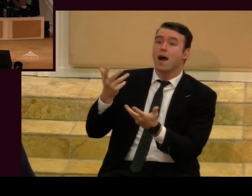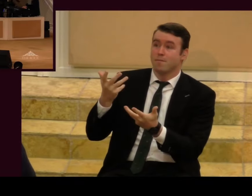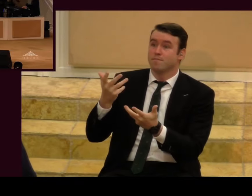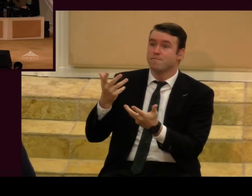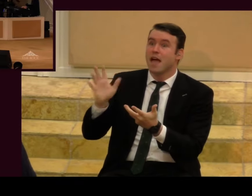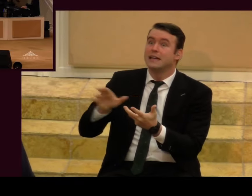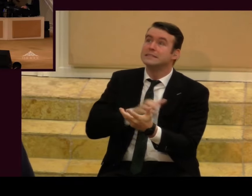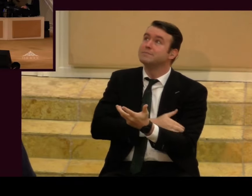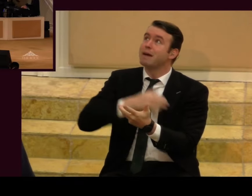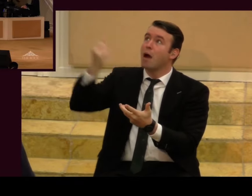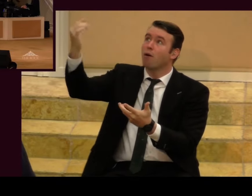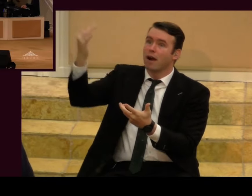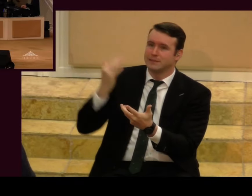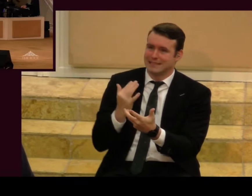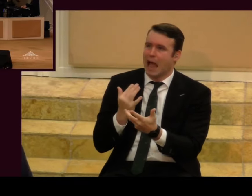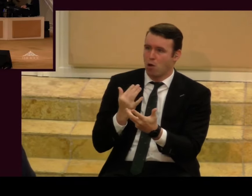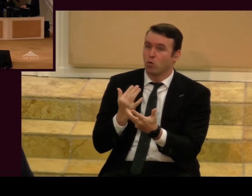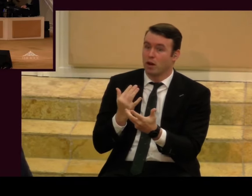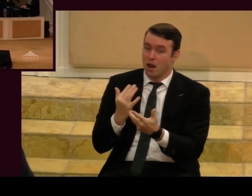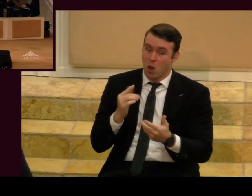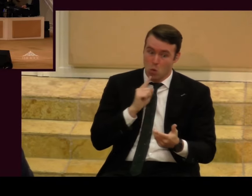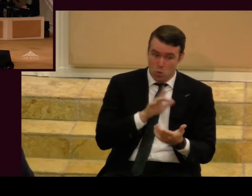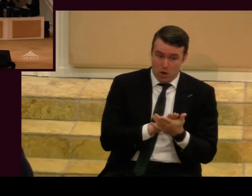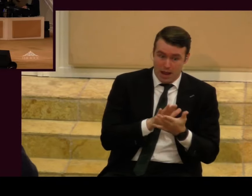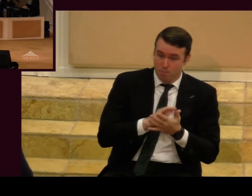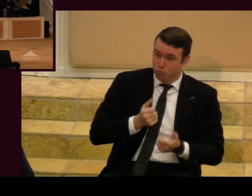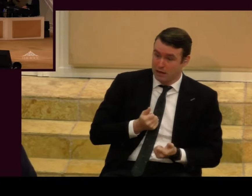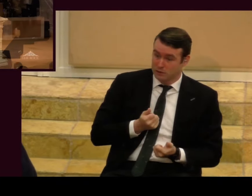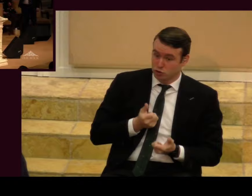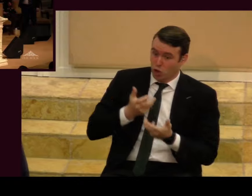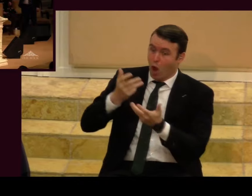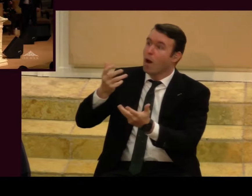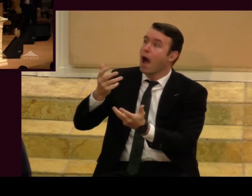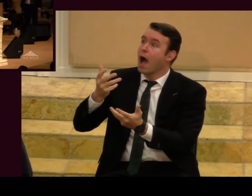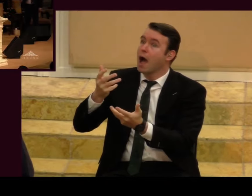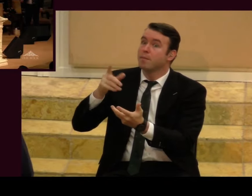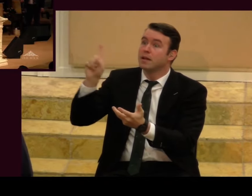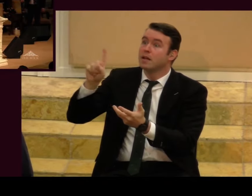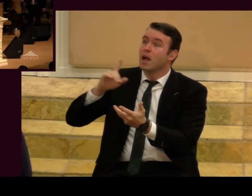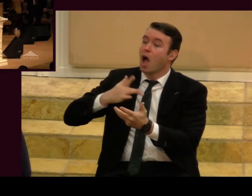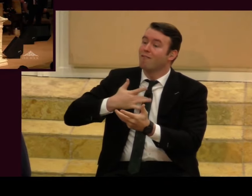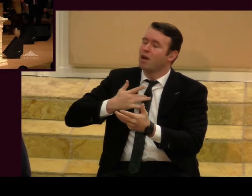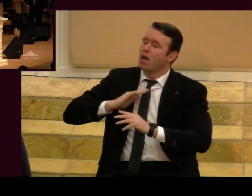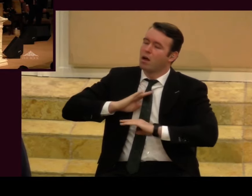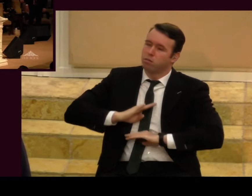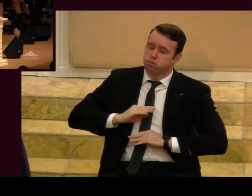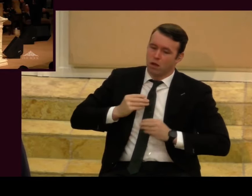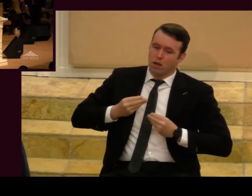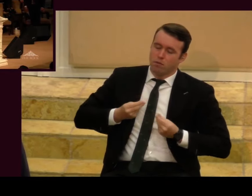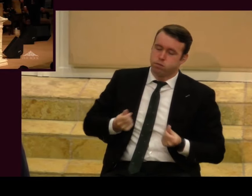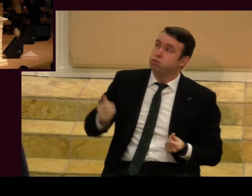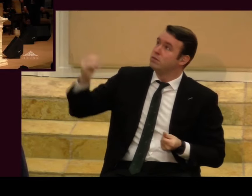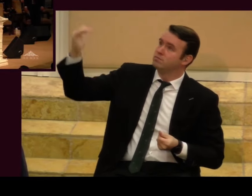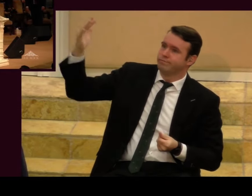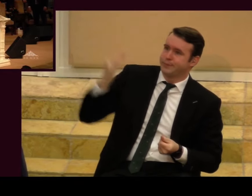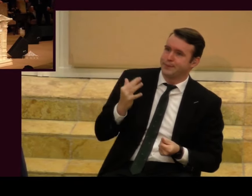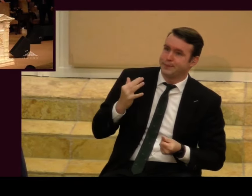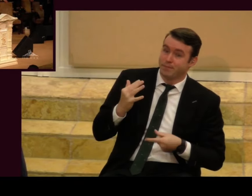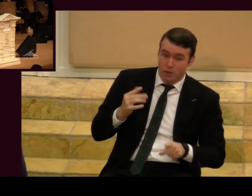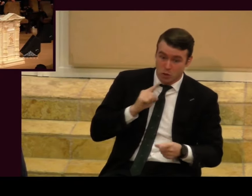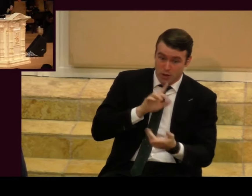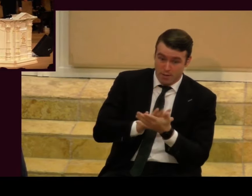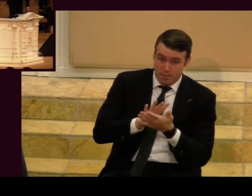power comes down. When the praises go up, relief comes down. I said,